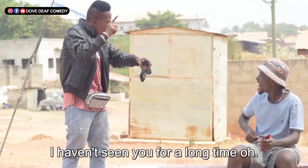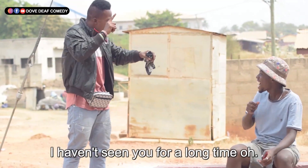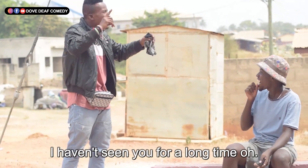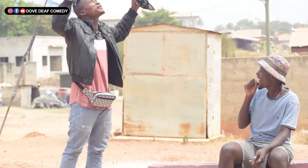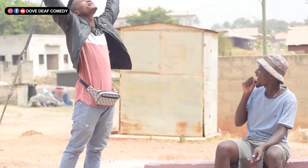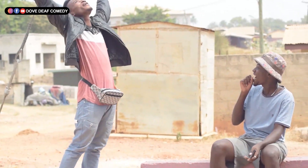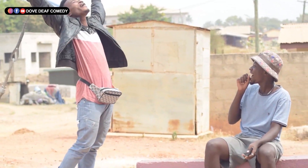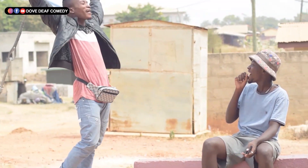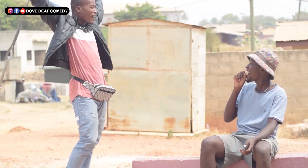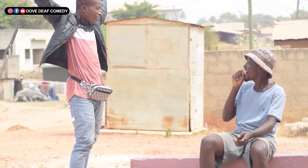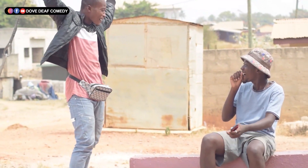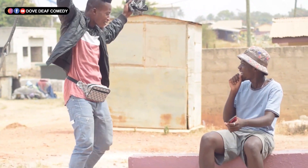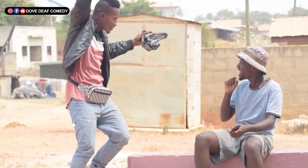oh.